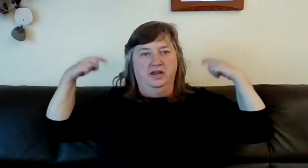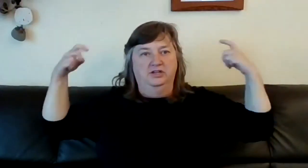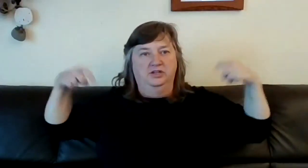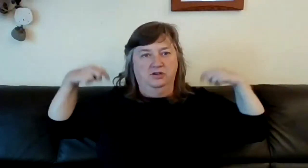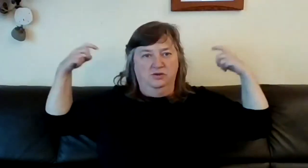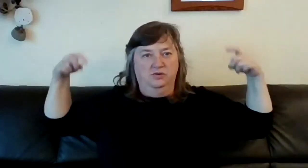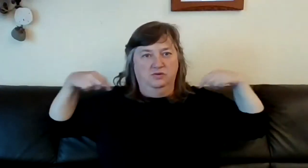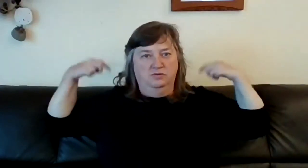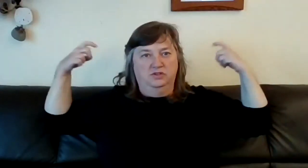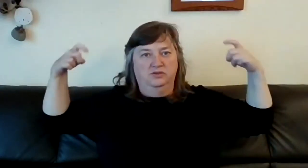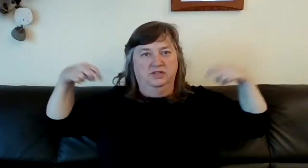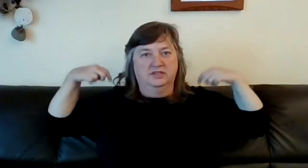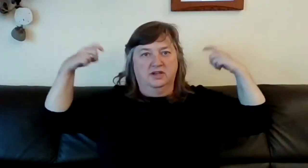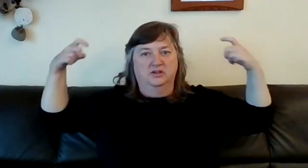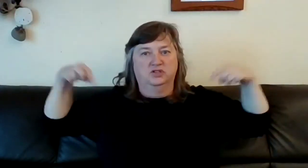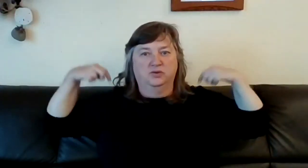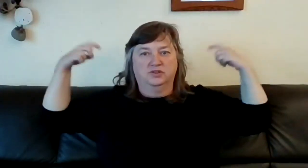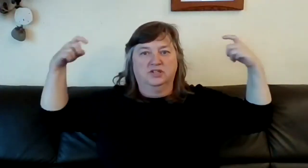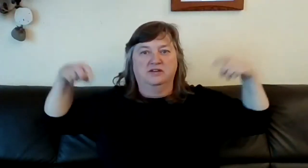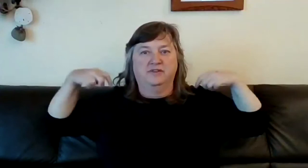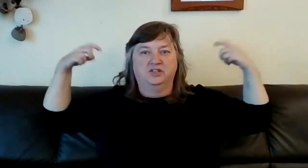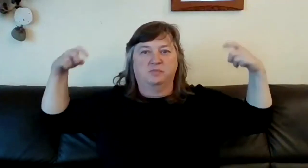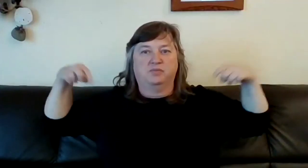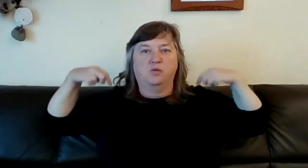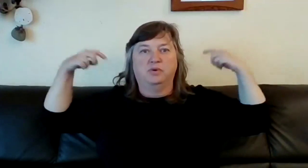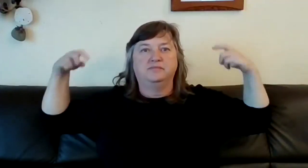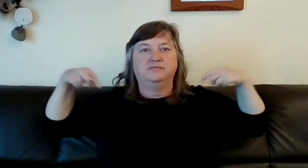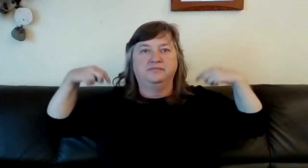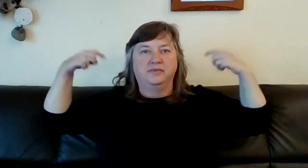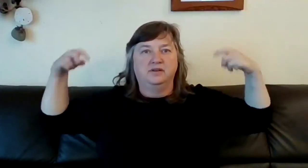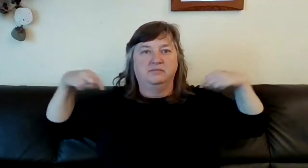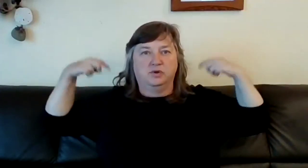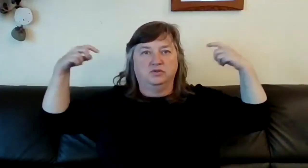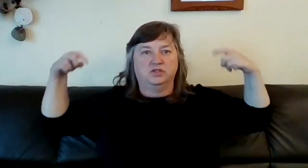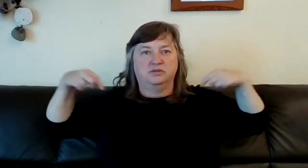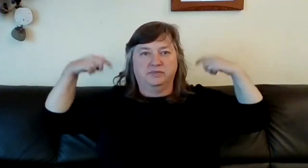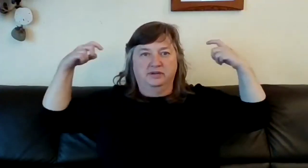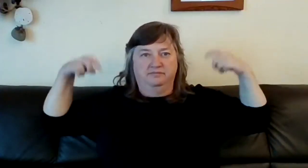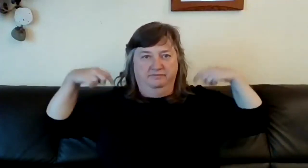and you do this on your shoulders, kind of like jump rope motion, but